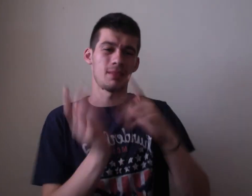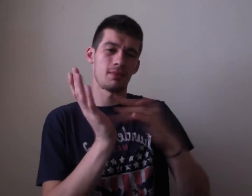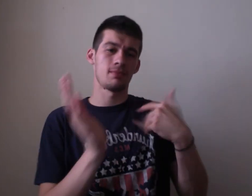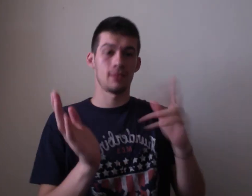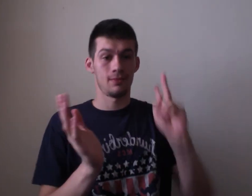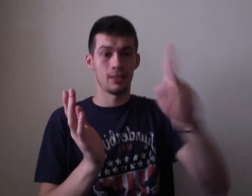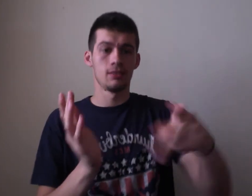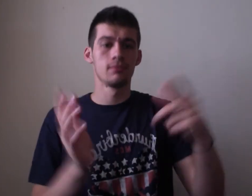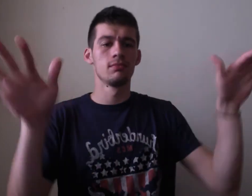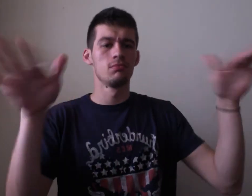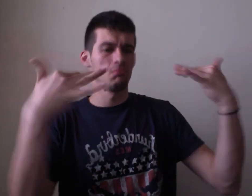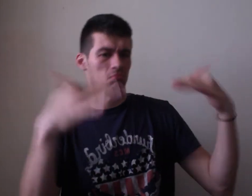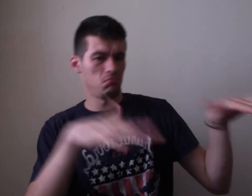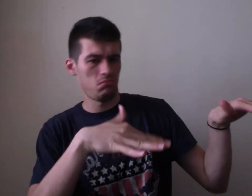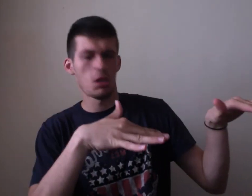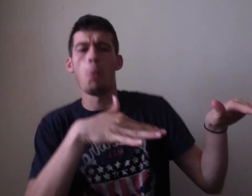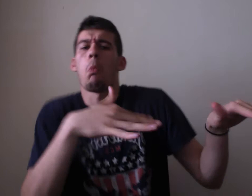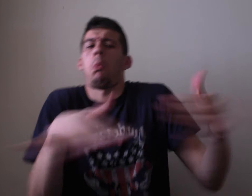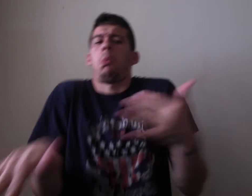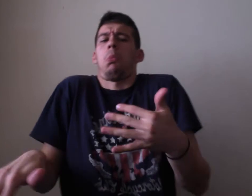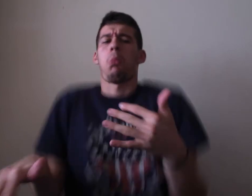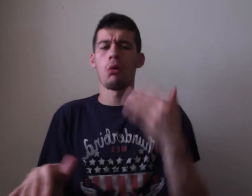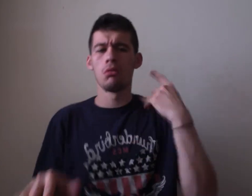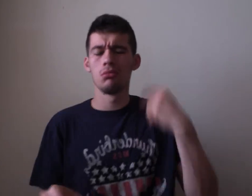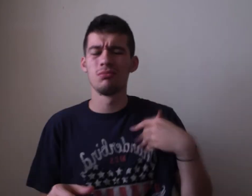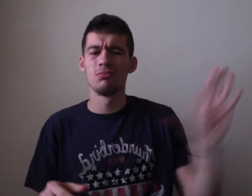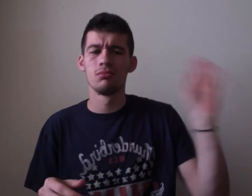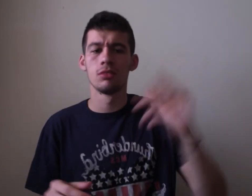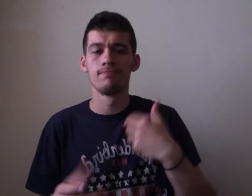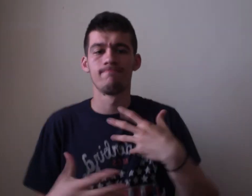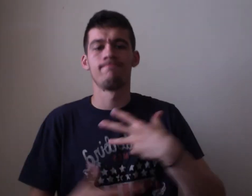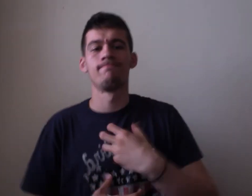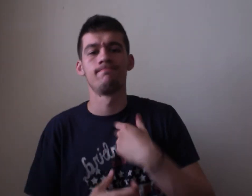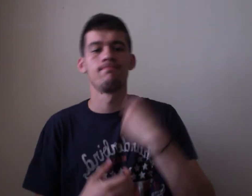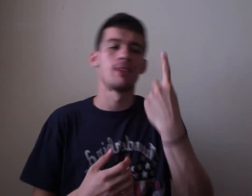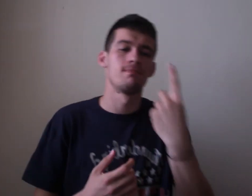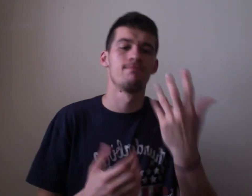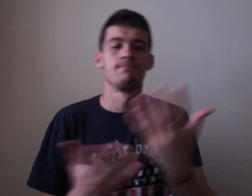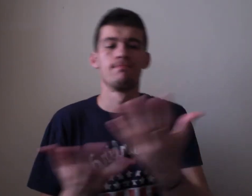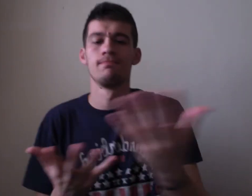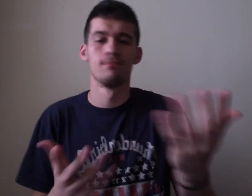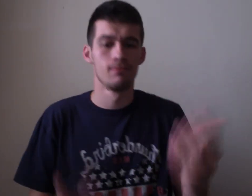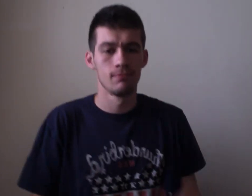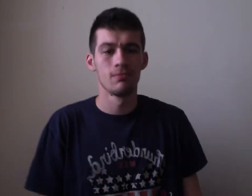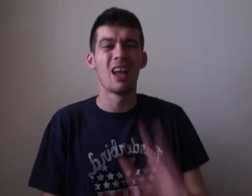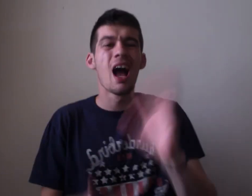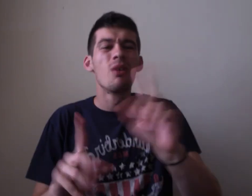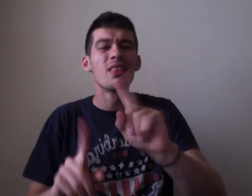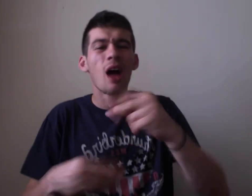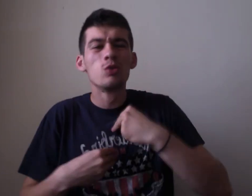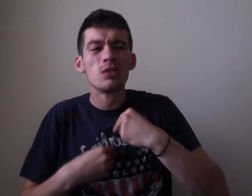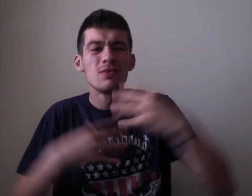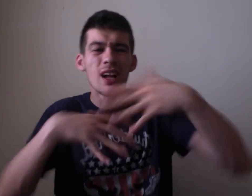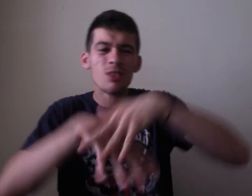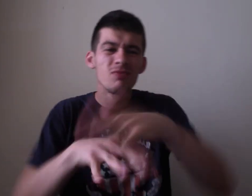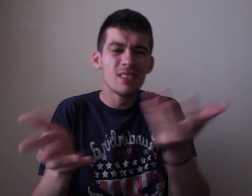What'd you tell him? Well, I just told him to get it done, make it safe, and make it right. You can't just give him a car block, you know? Now it's way into my